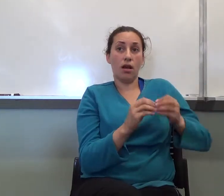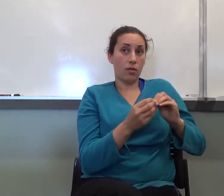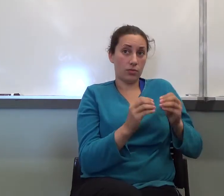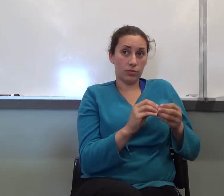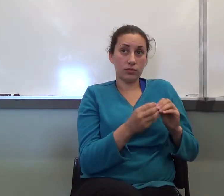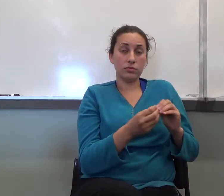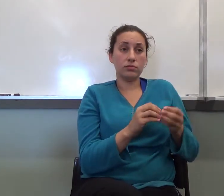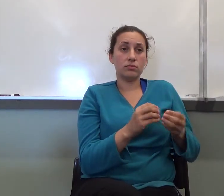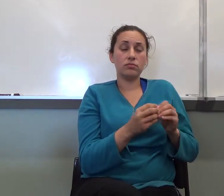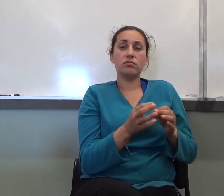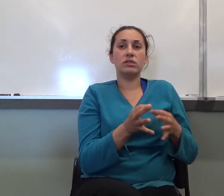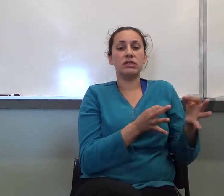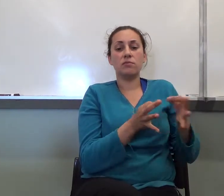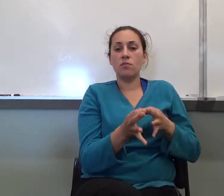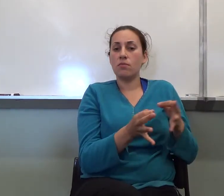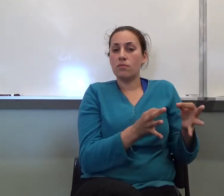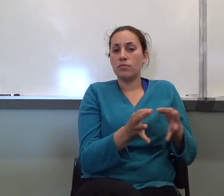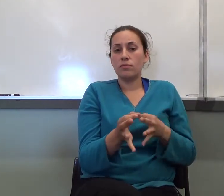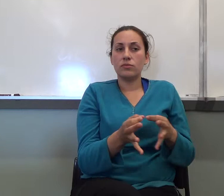that describes